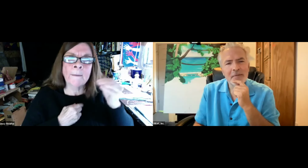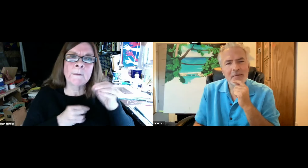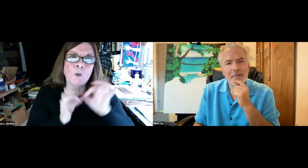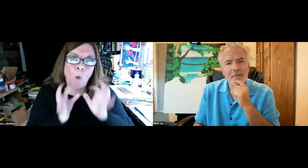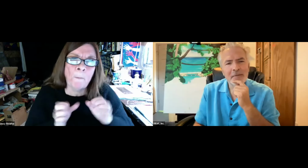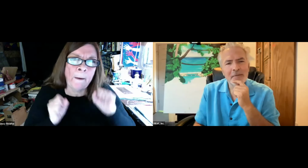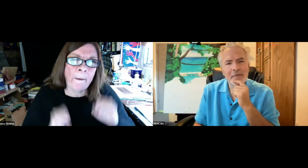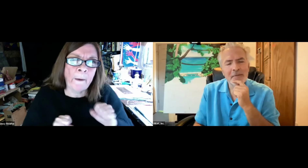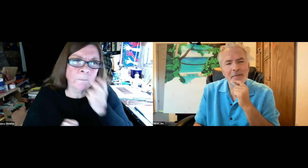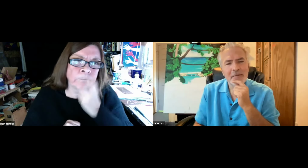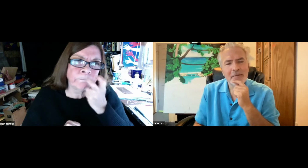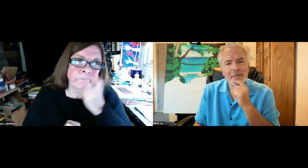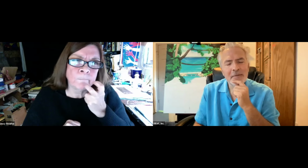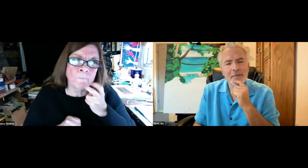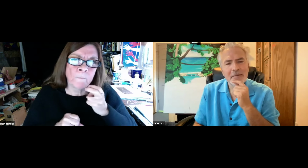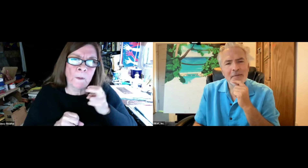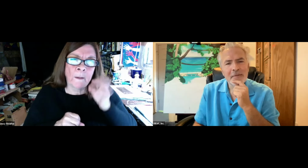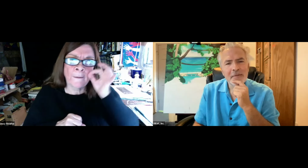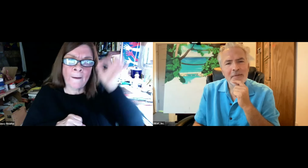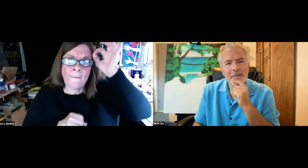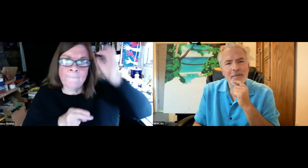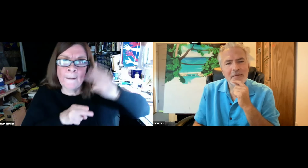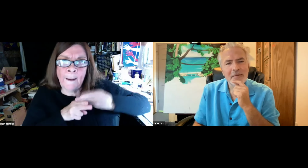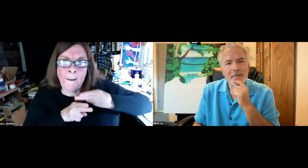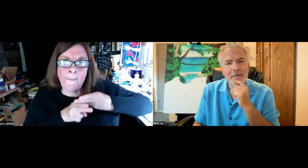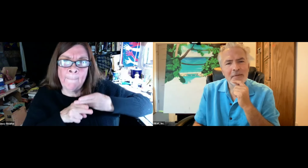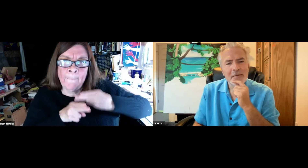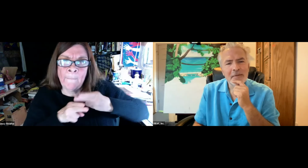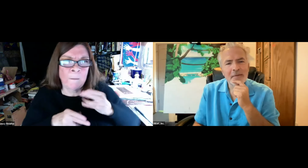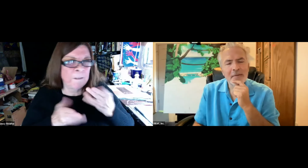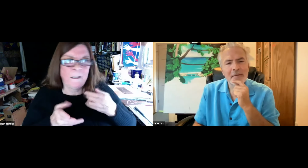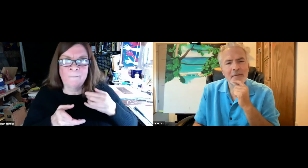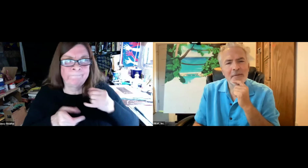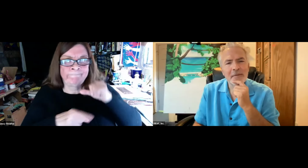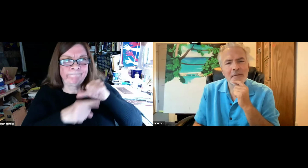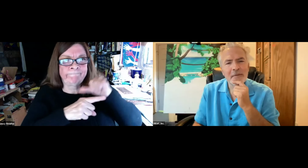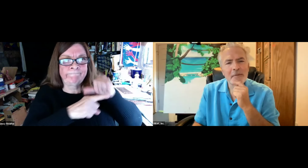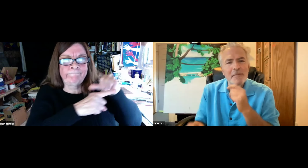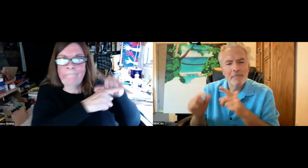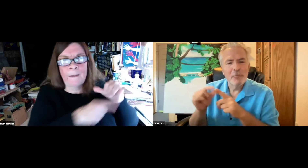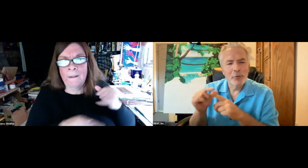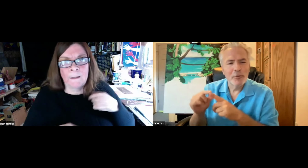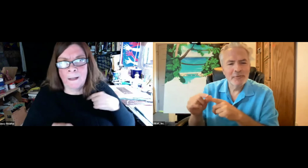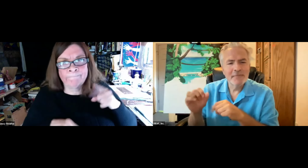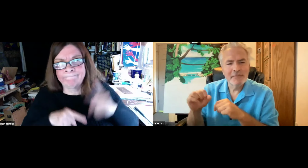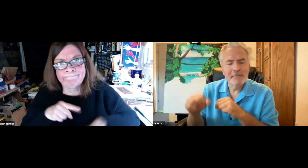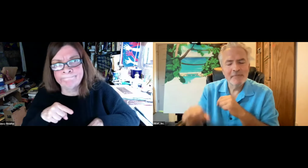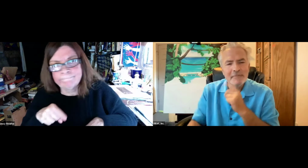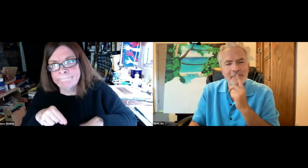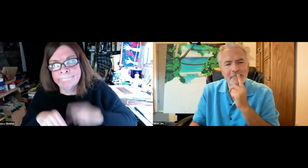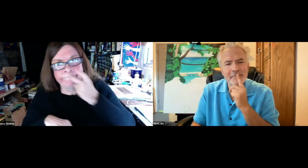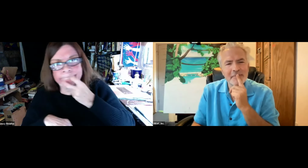a shared understanding. And I know that the interpreter will be able to pronounce any names